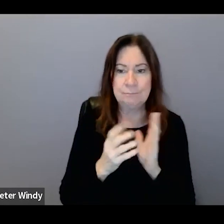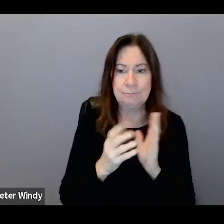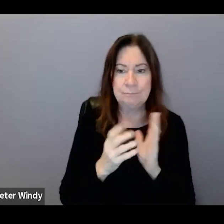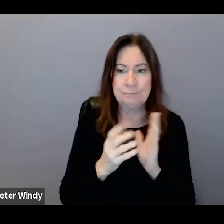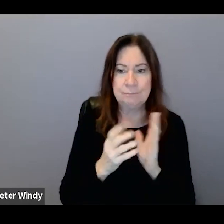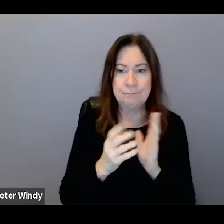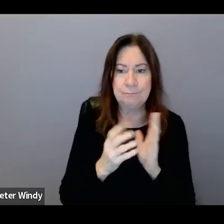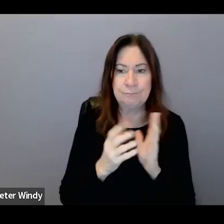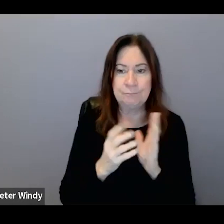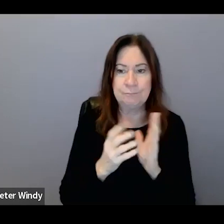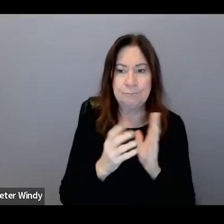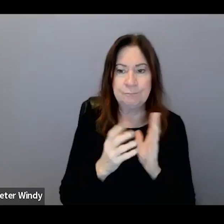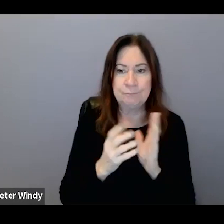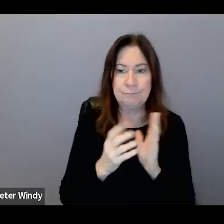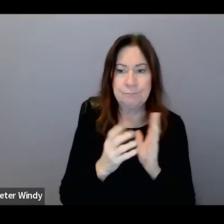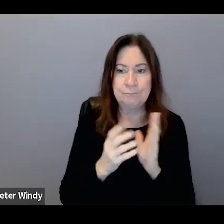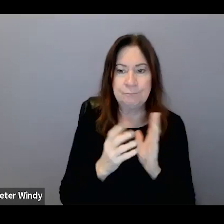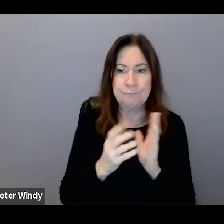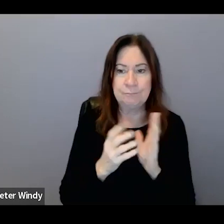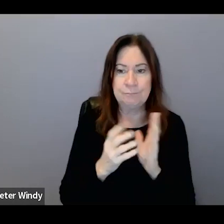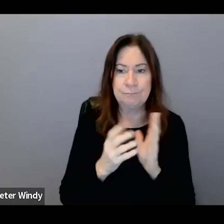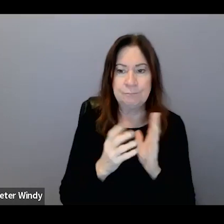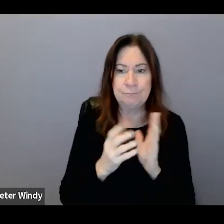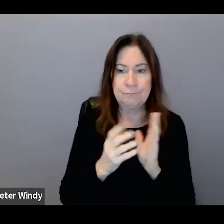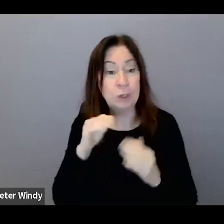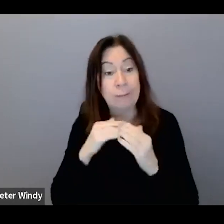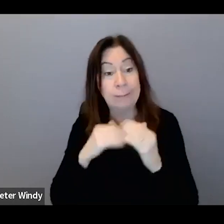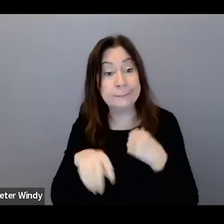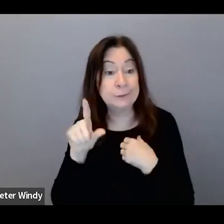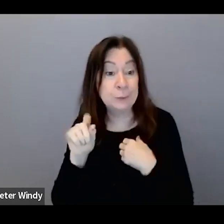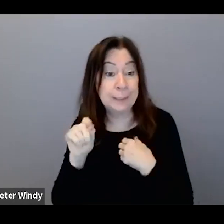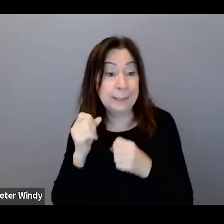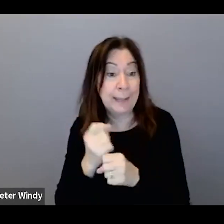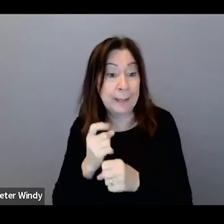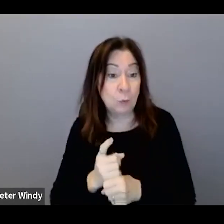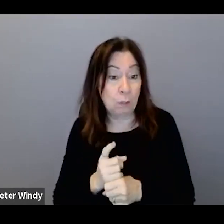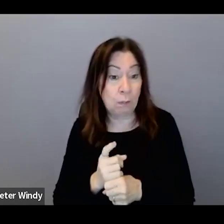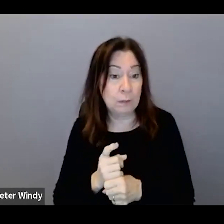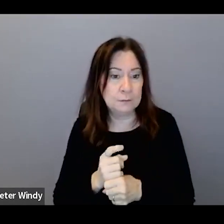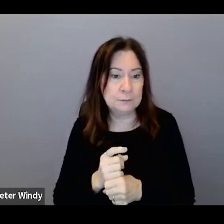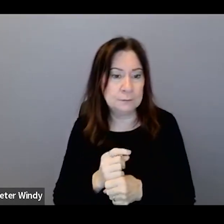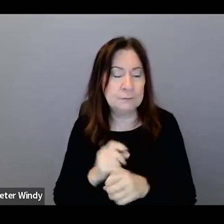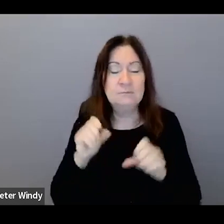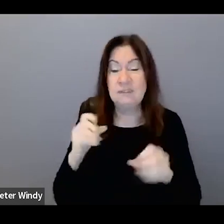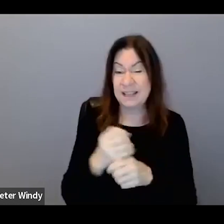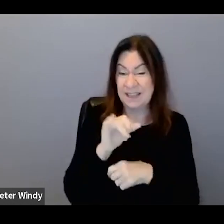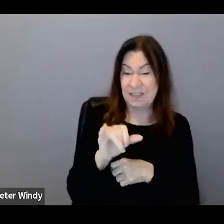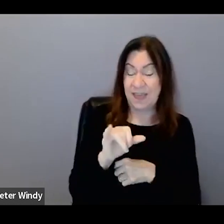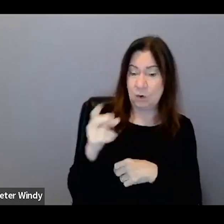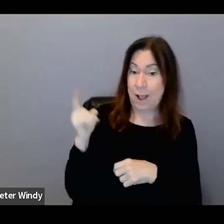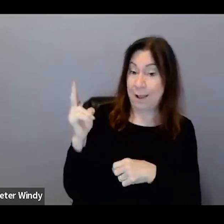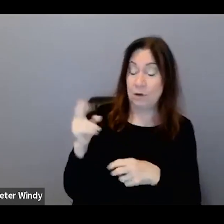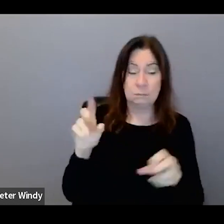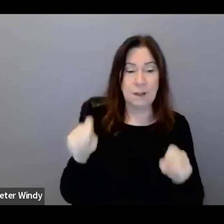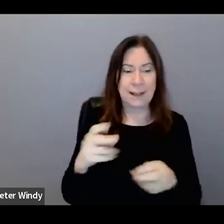you. Now, I'm just curious if we're talking, like less than 20 cases a year or I could get that 100 information. I could get that. I